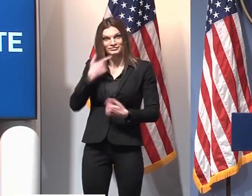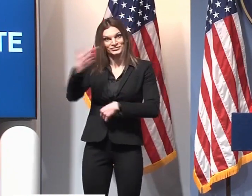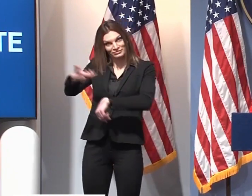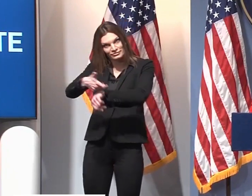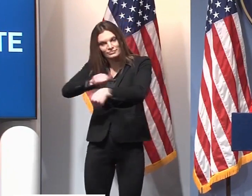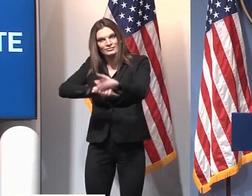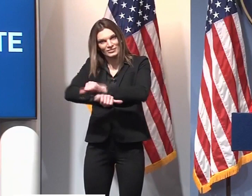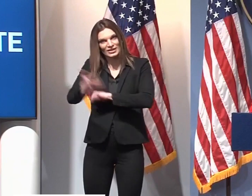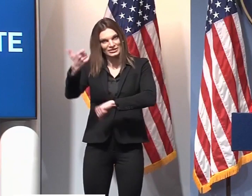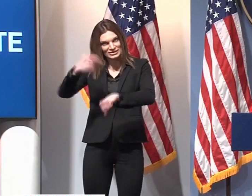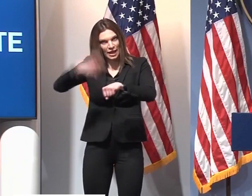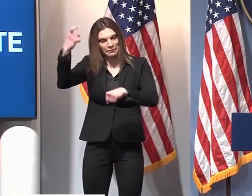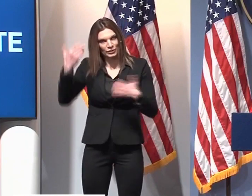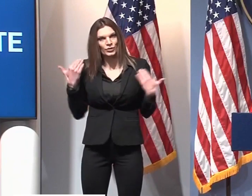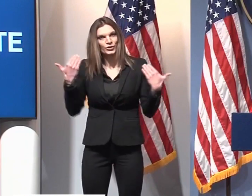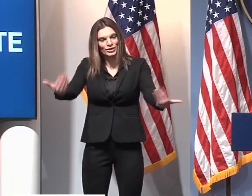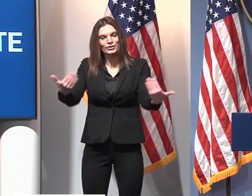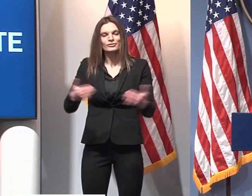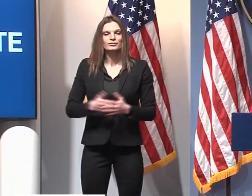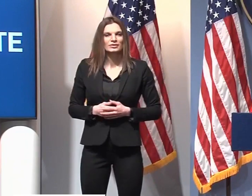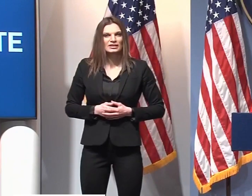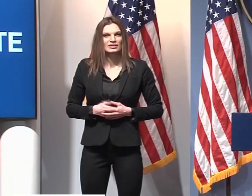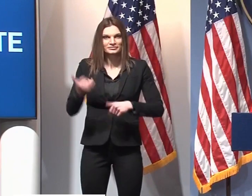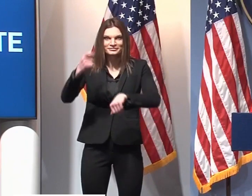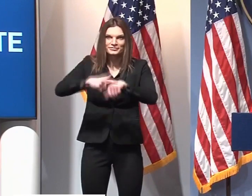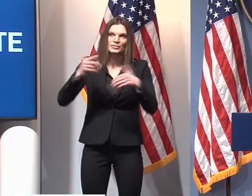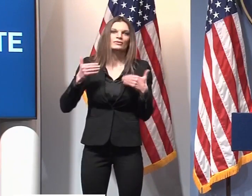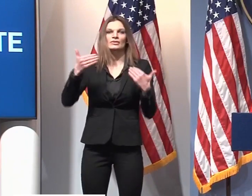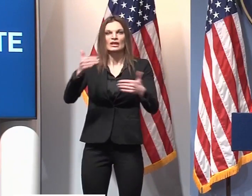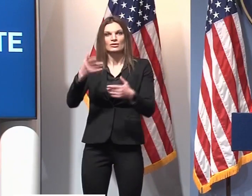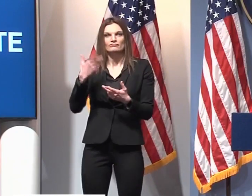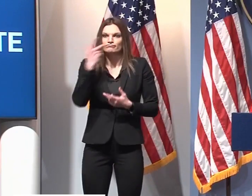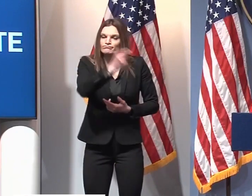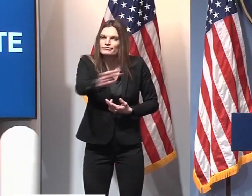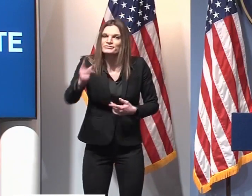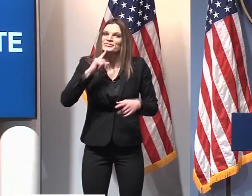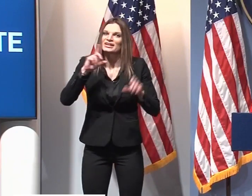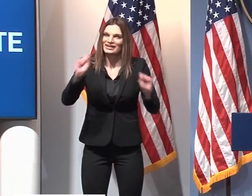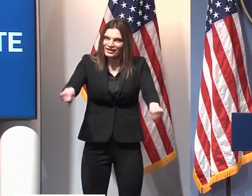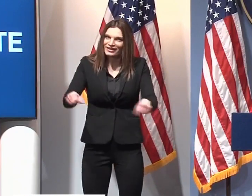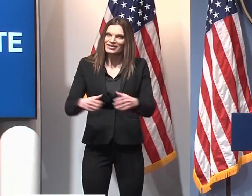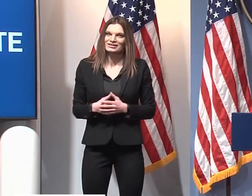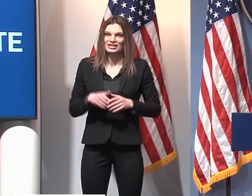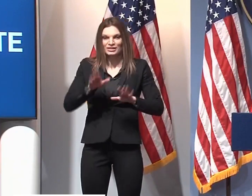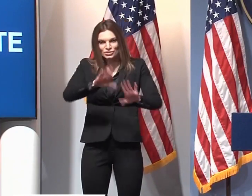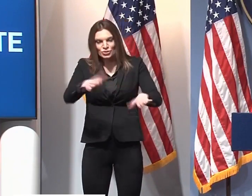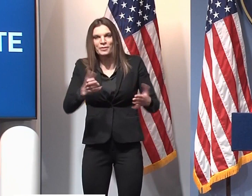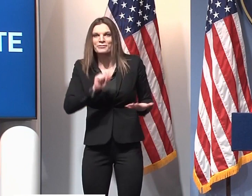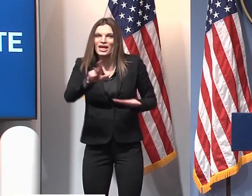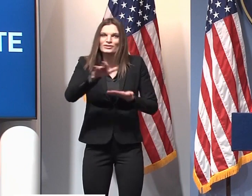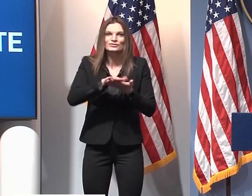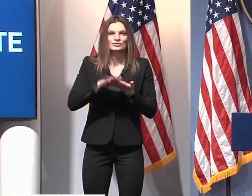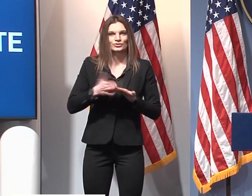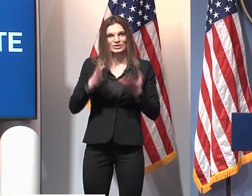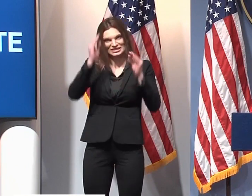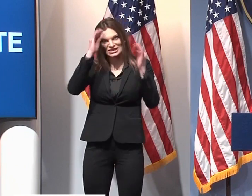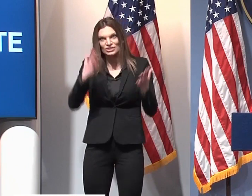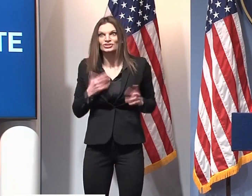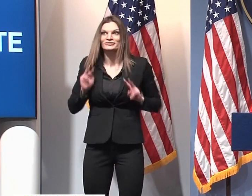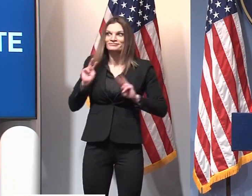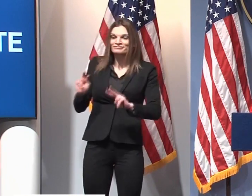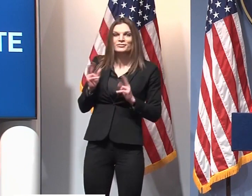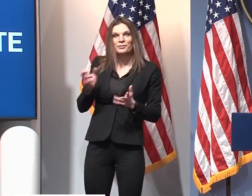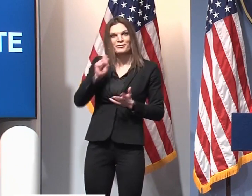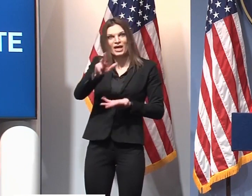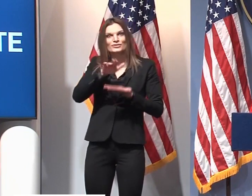up our sleeves and get this done so that we can get these resources deployed. Our kids in schools and our teachers are counting on